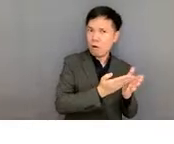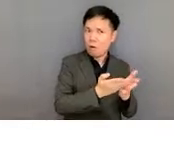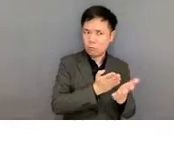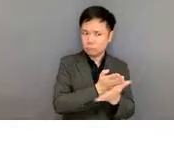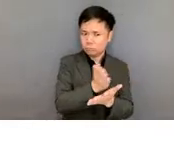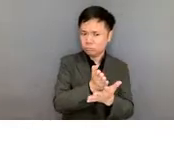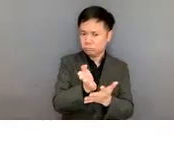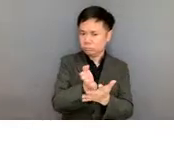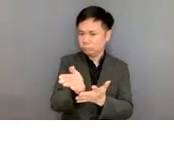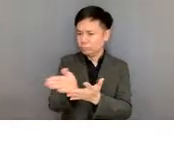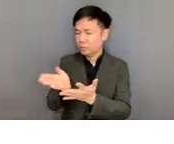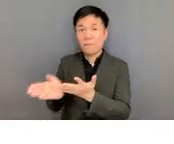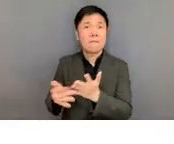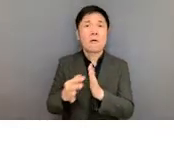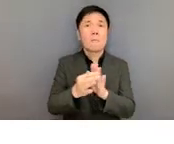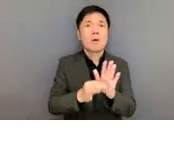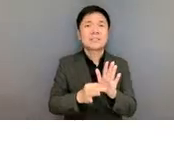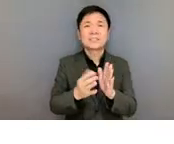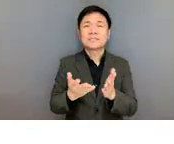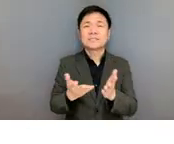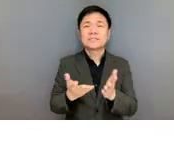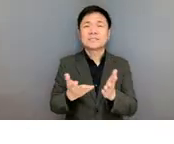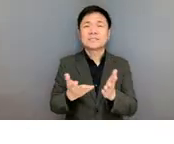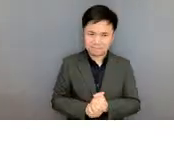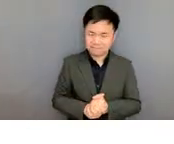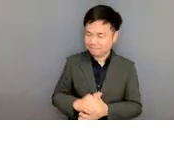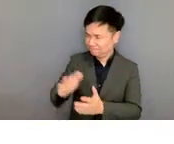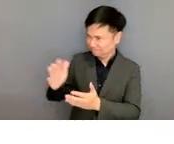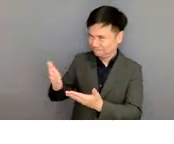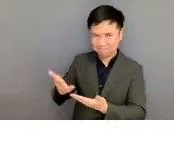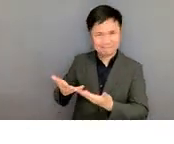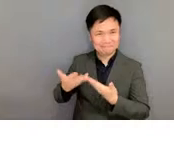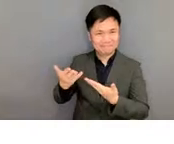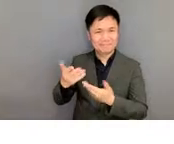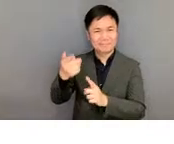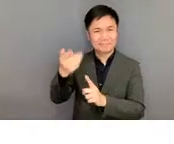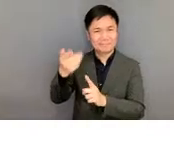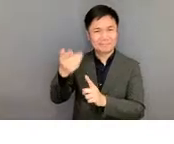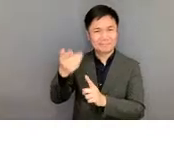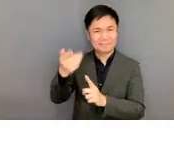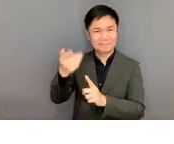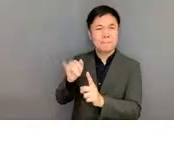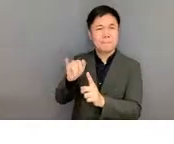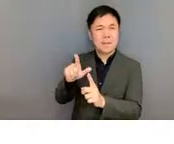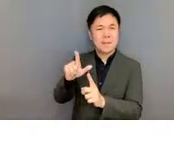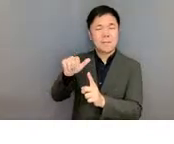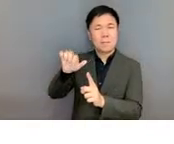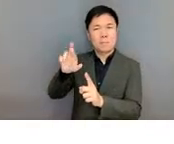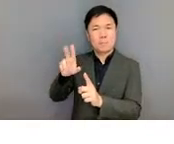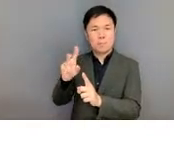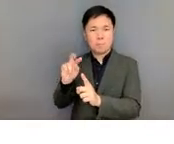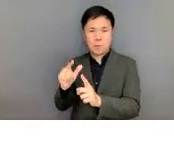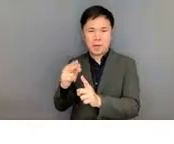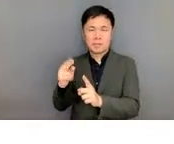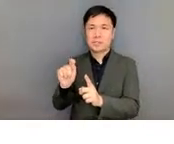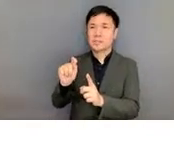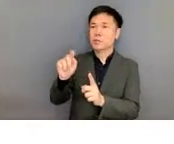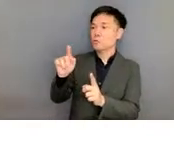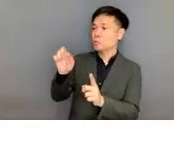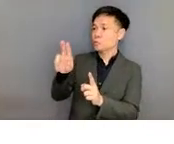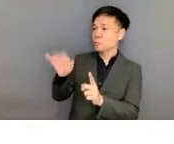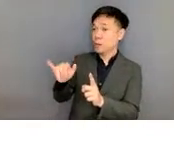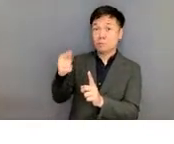the policy. So I'm delighted to introduce May Bright Uri. She is president of Liberia National